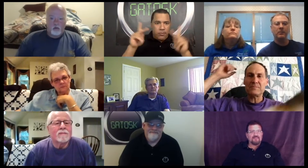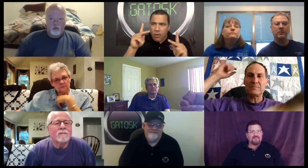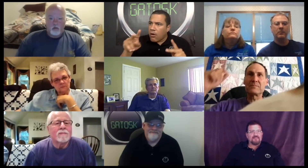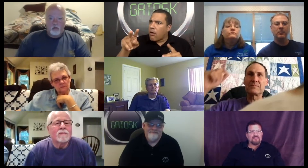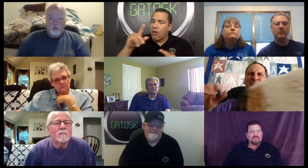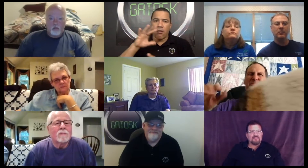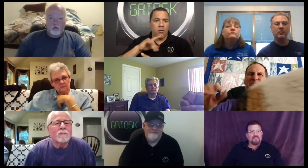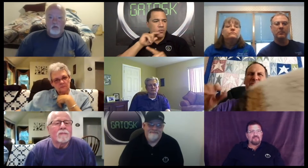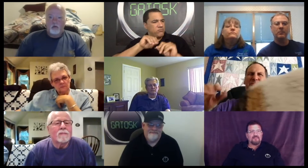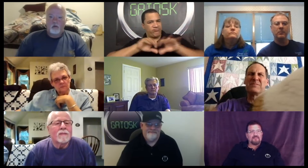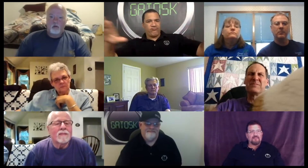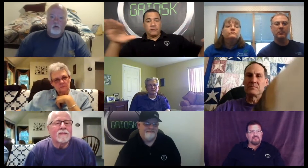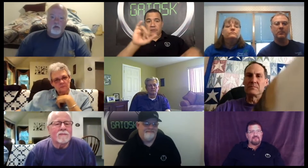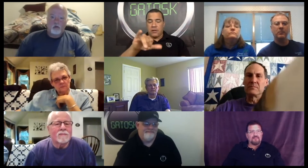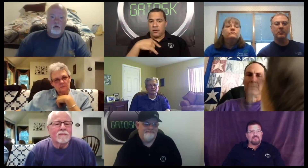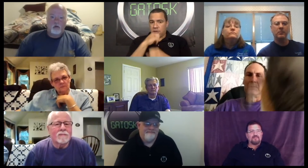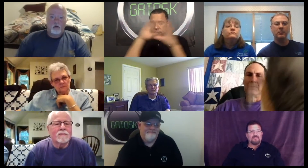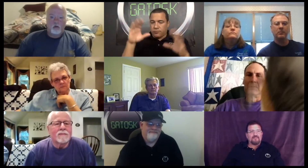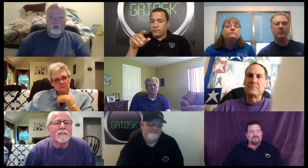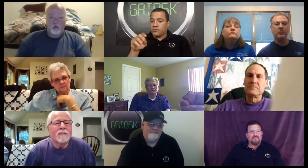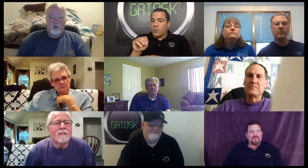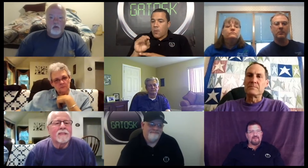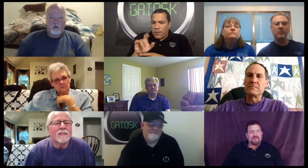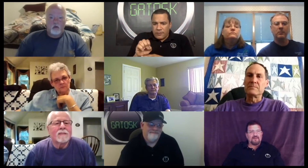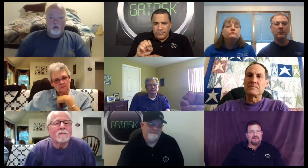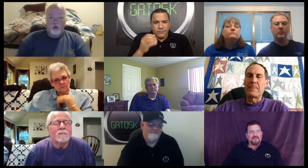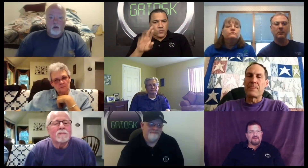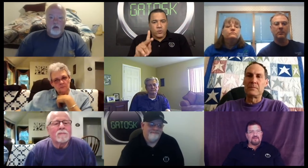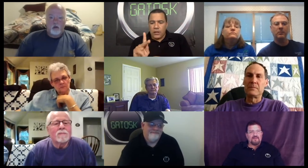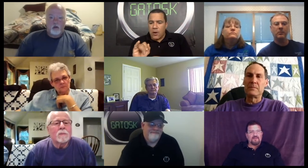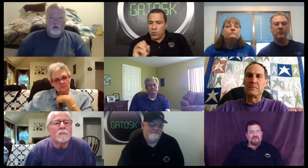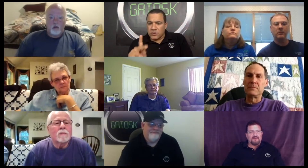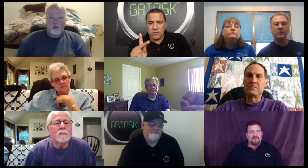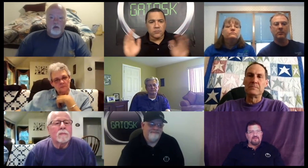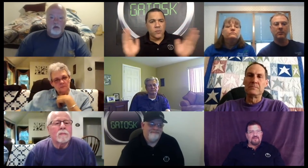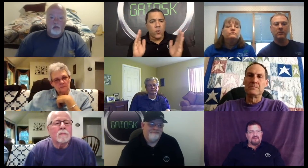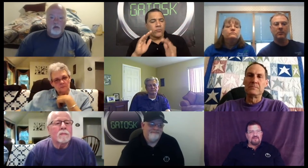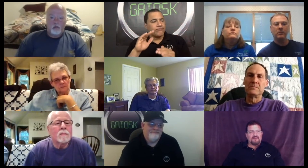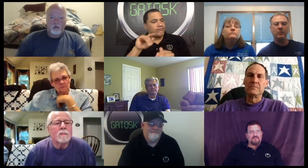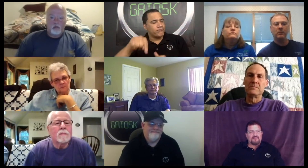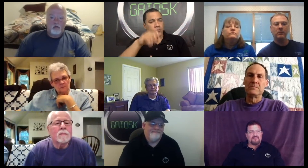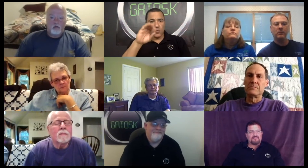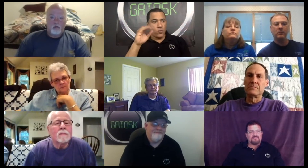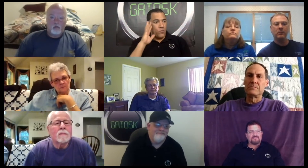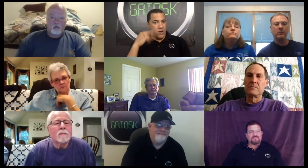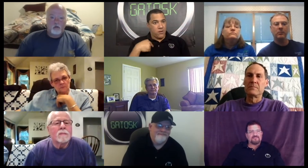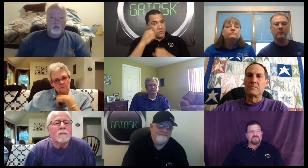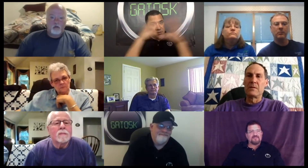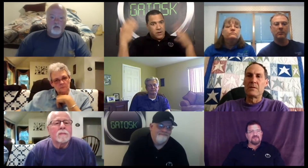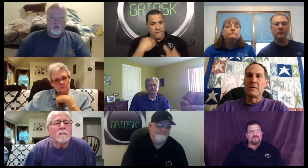selling apparel, but then also there'll be advertising opportunities, and even possibly like a kiosk.